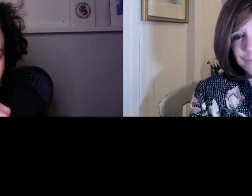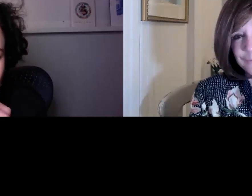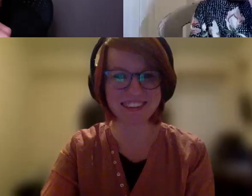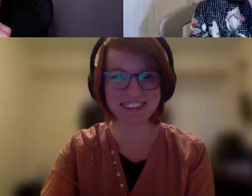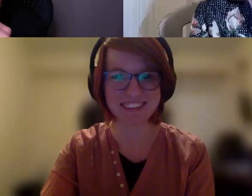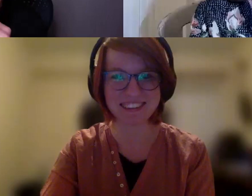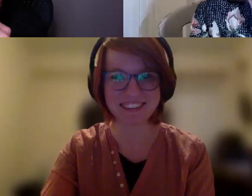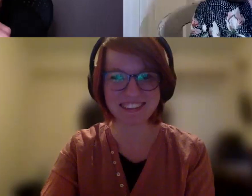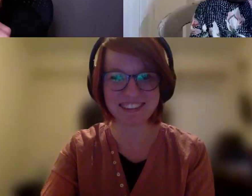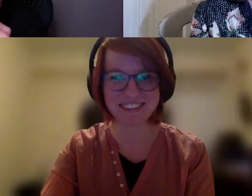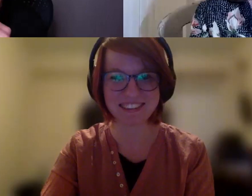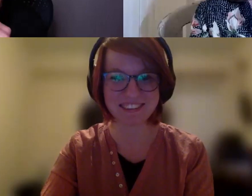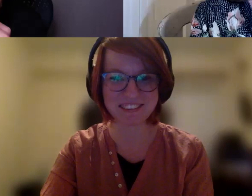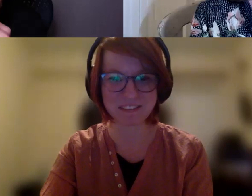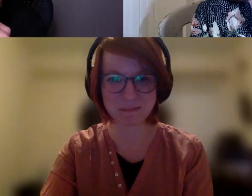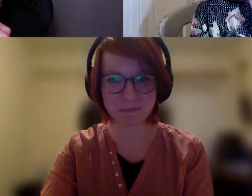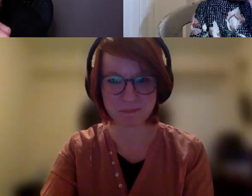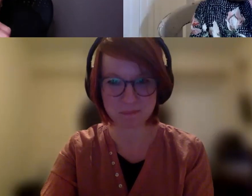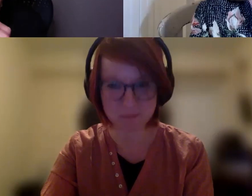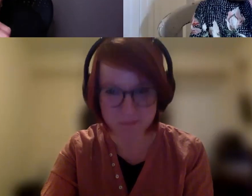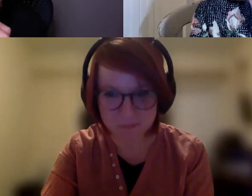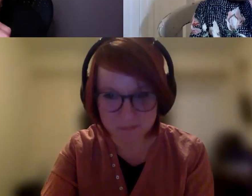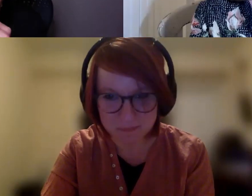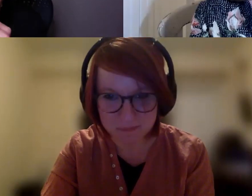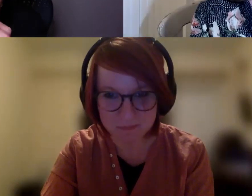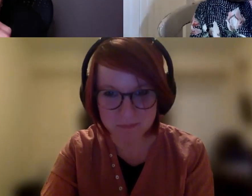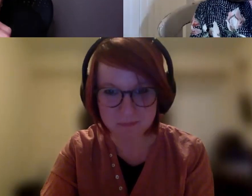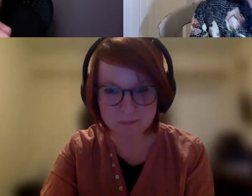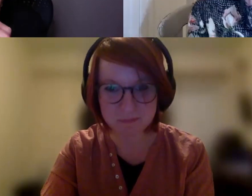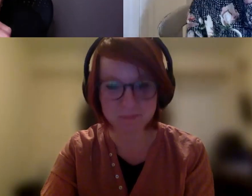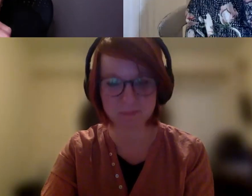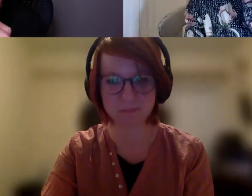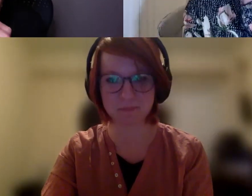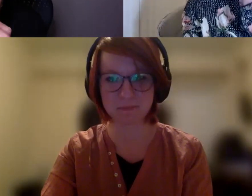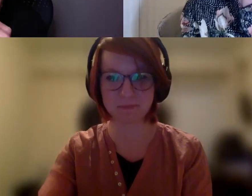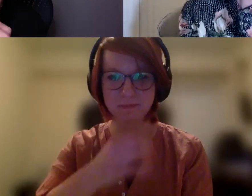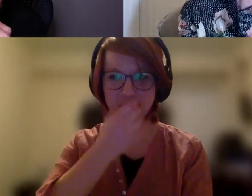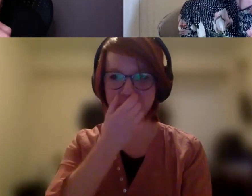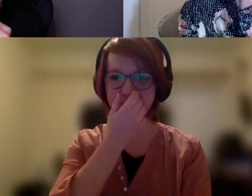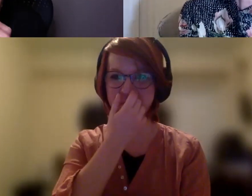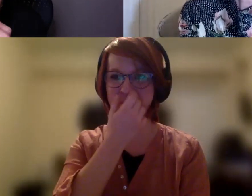the interpreters, please. So we just wait a while. That gives us a breath to take.